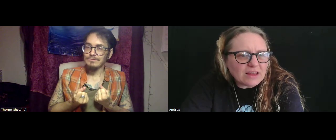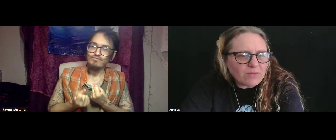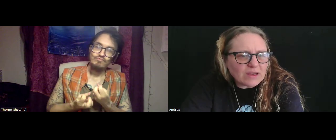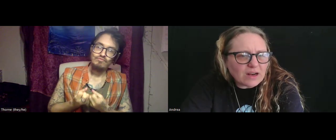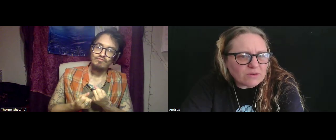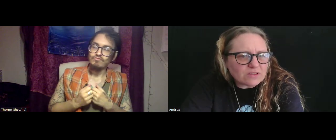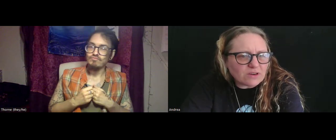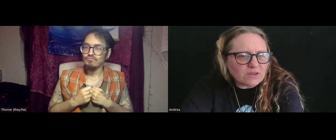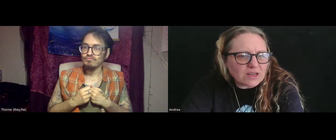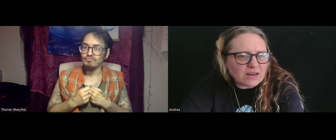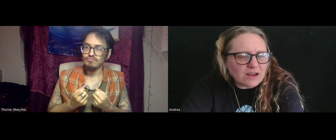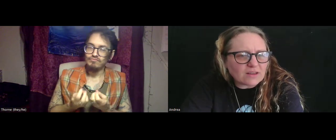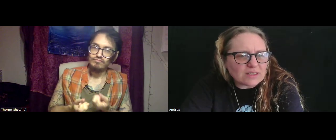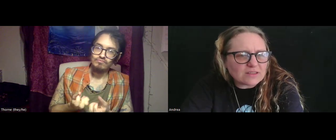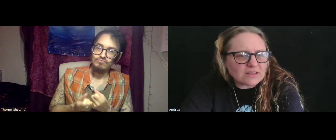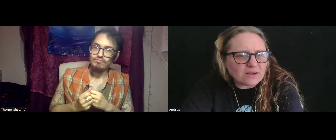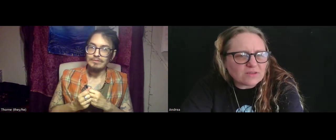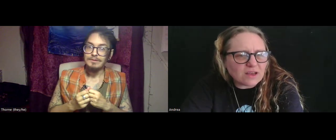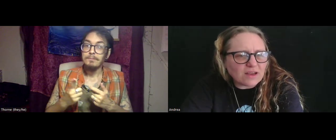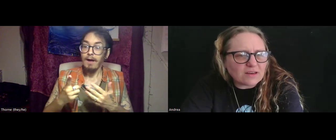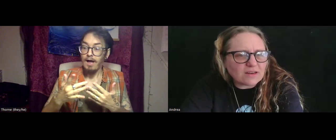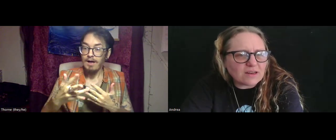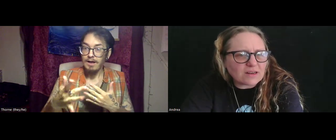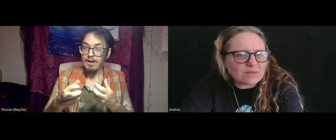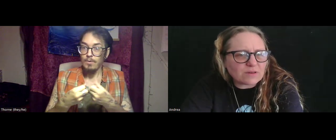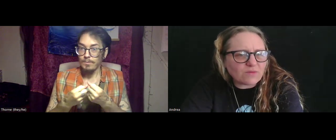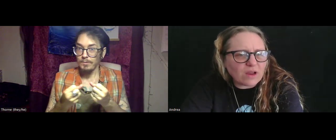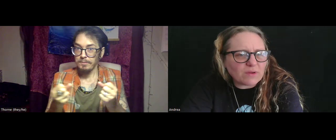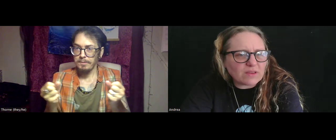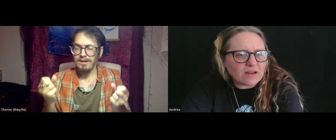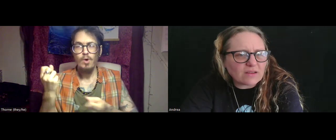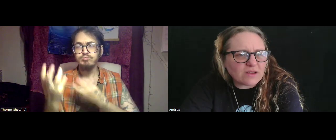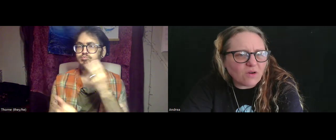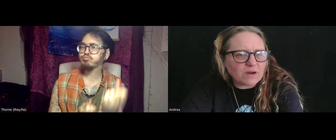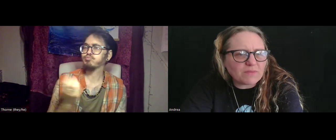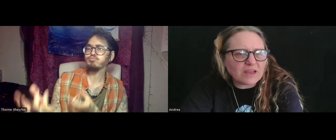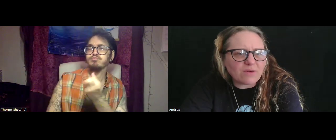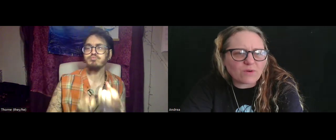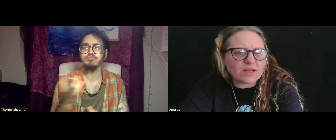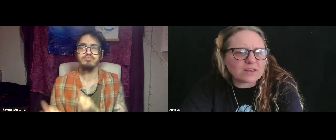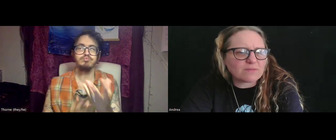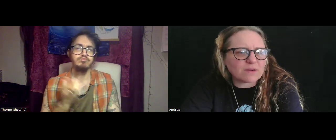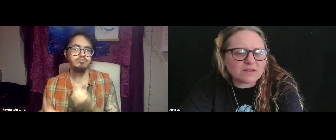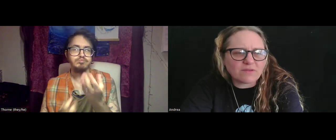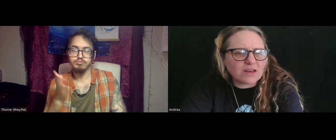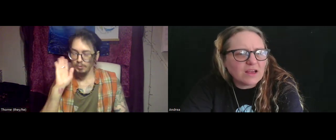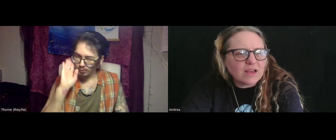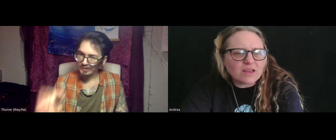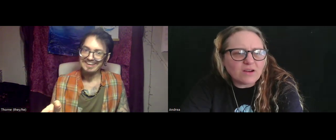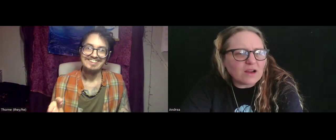be kind of reserved and kind of hardly, sign in an expressive way, but then as they open up, they get really expressive and and